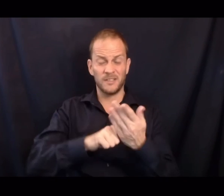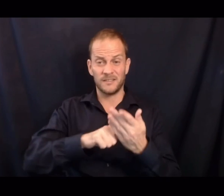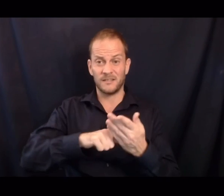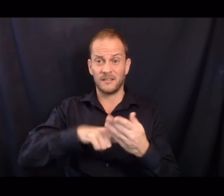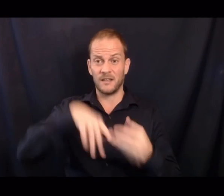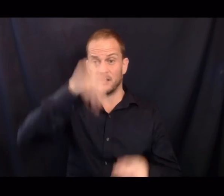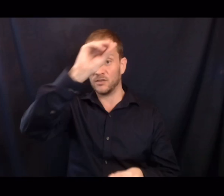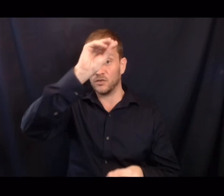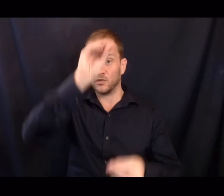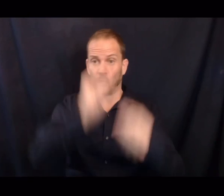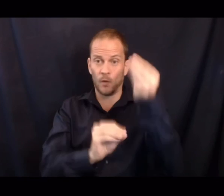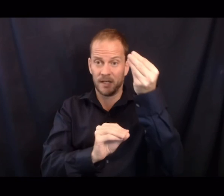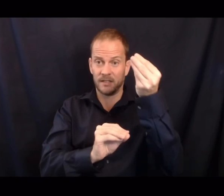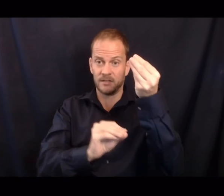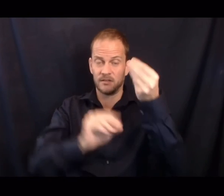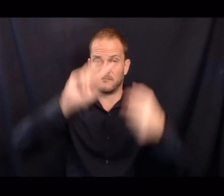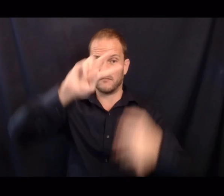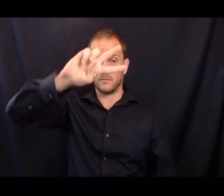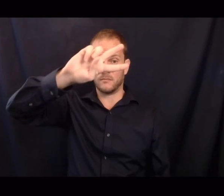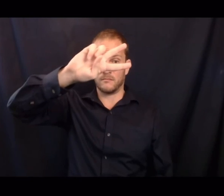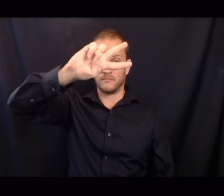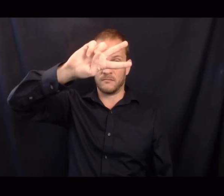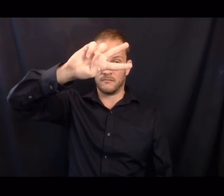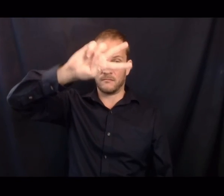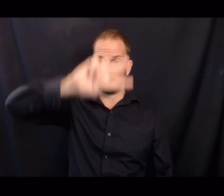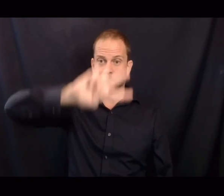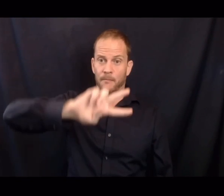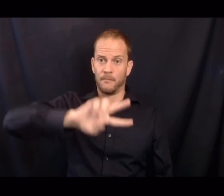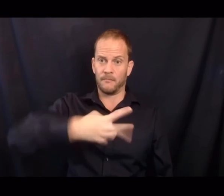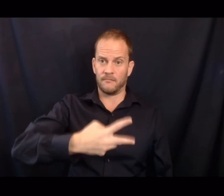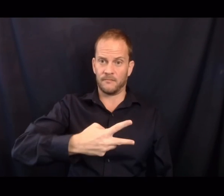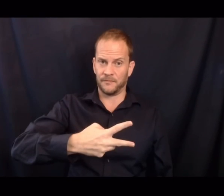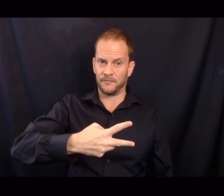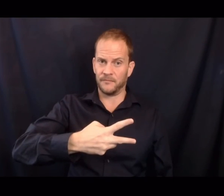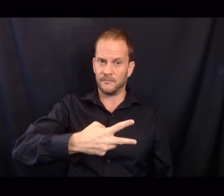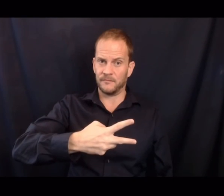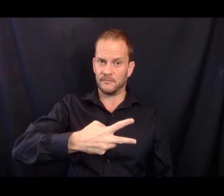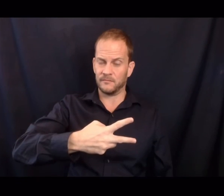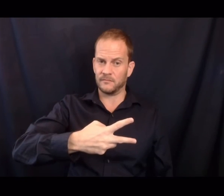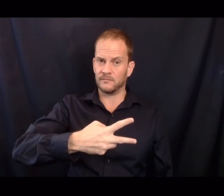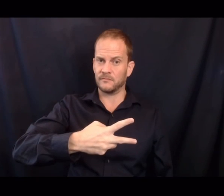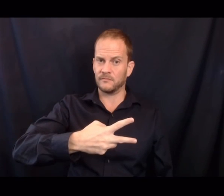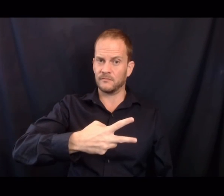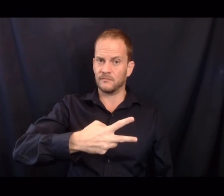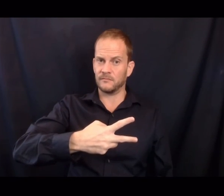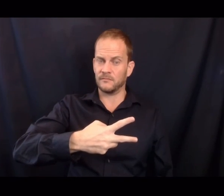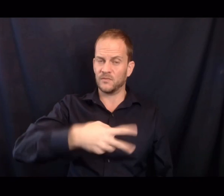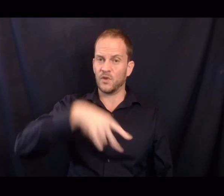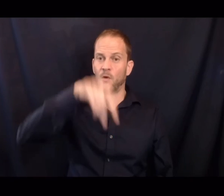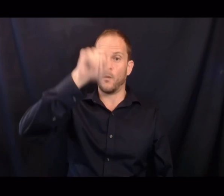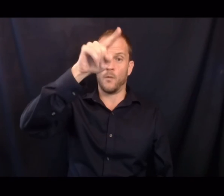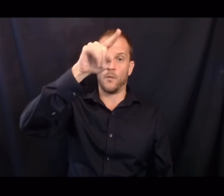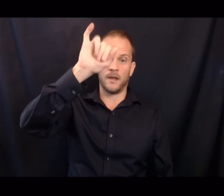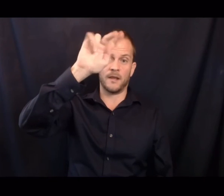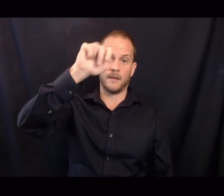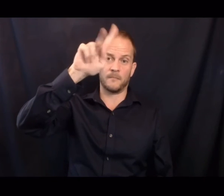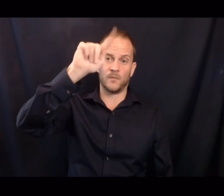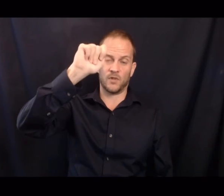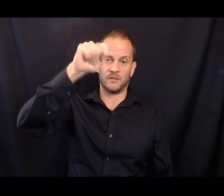-4, output -6 for f corresponds to an input value of -6 and an output of -4 for f